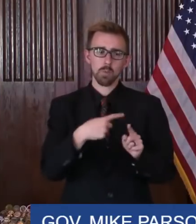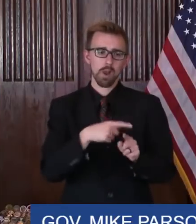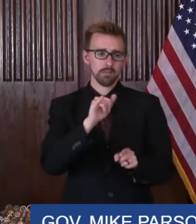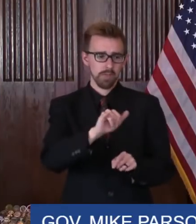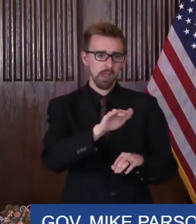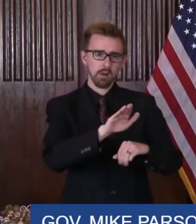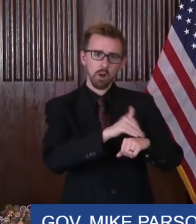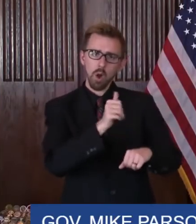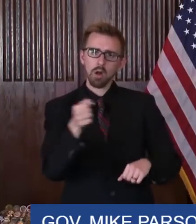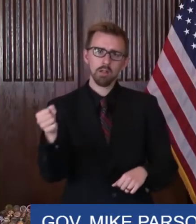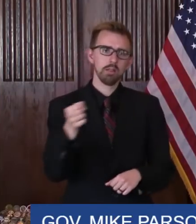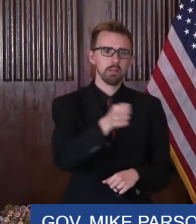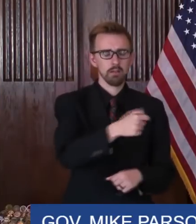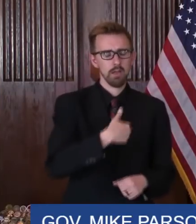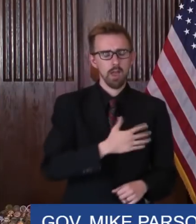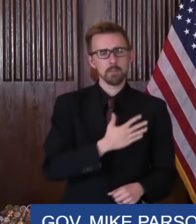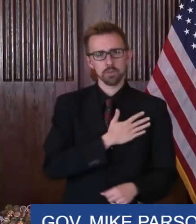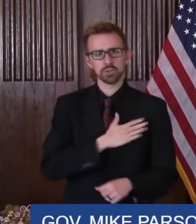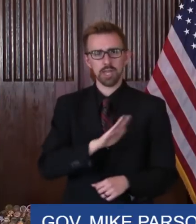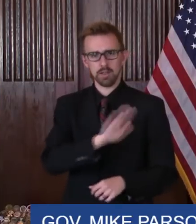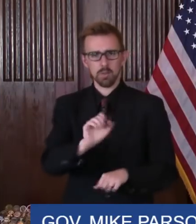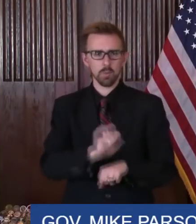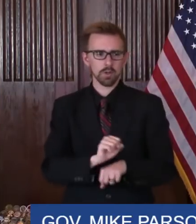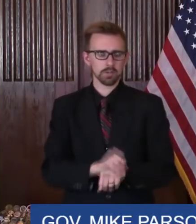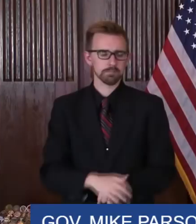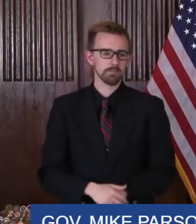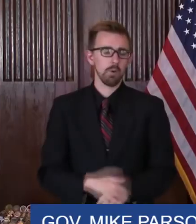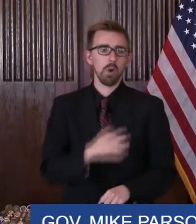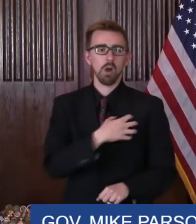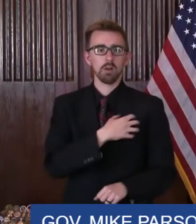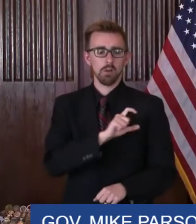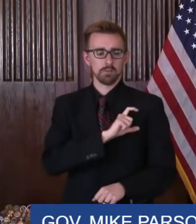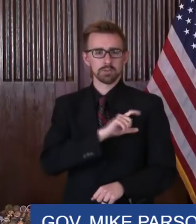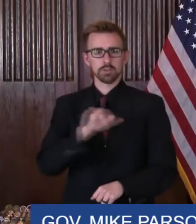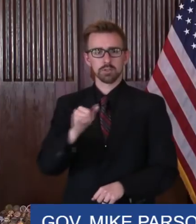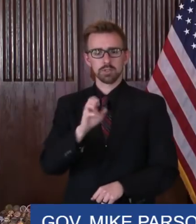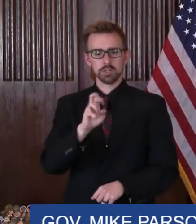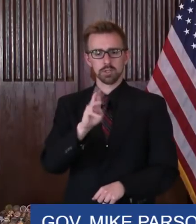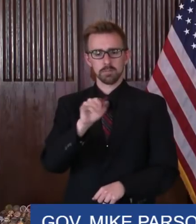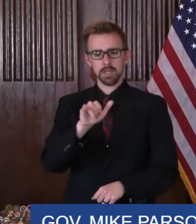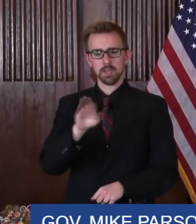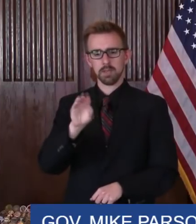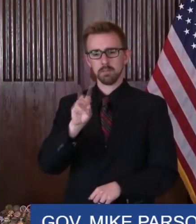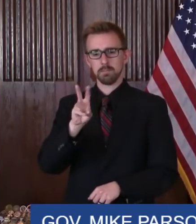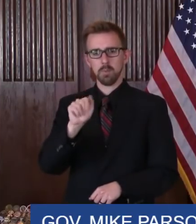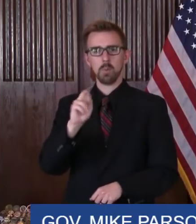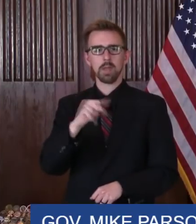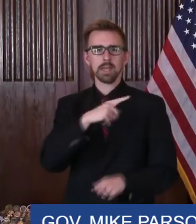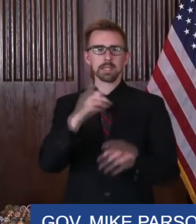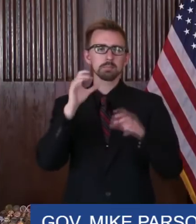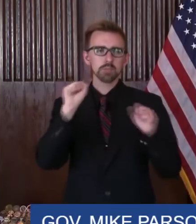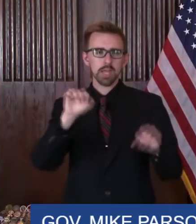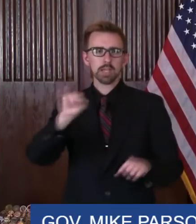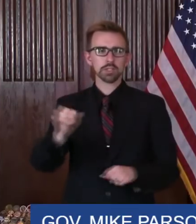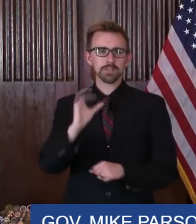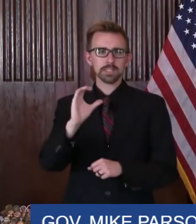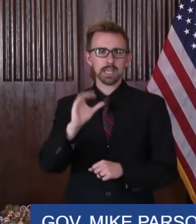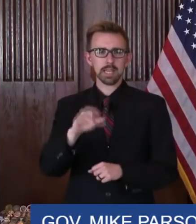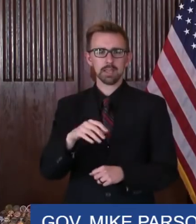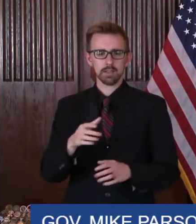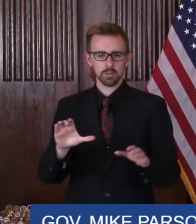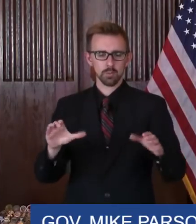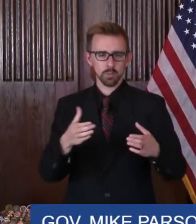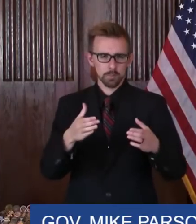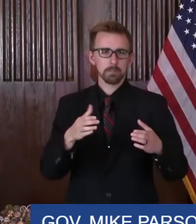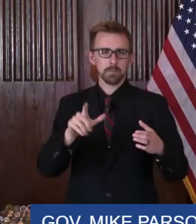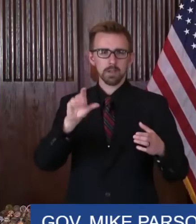comes in, and I appreciate them for that. Today, Officer Jeremy Bowman will be with us. He's the president of the Jefferson City Fraternal Order of Police,